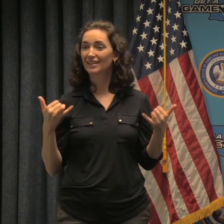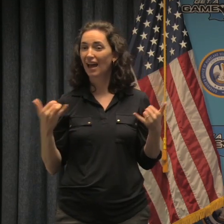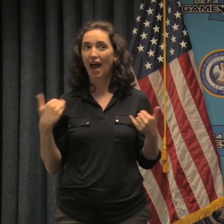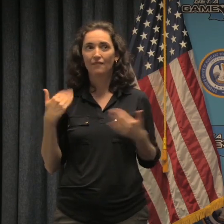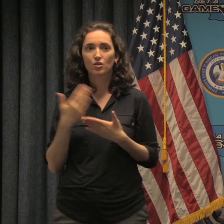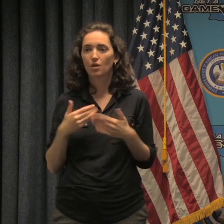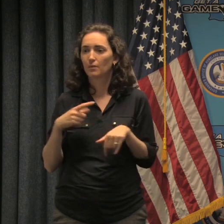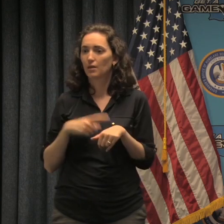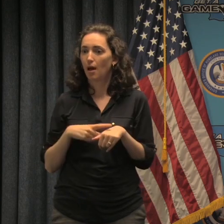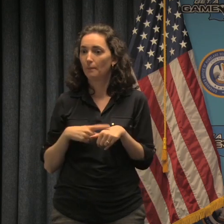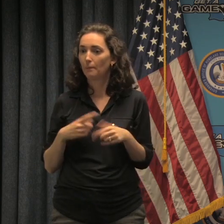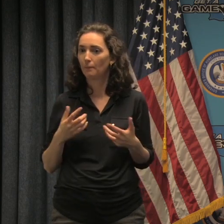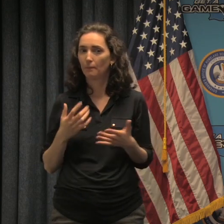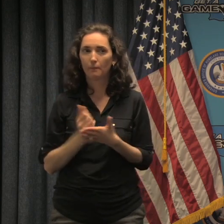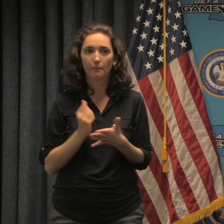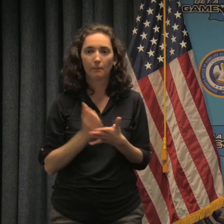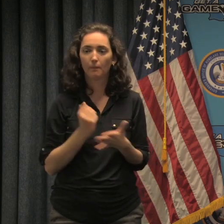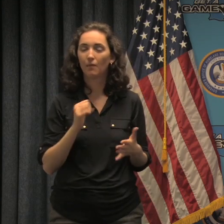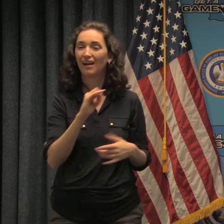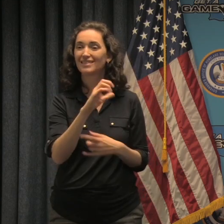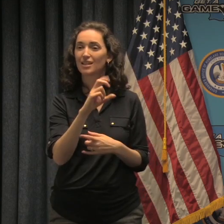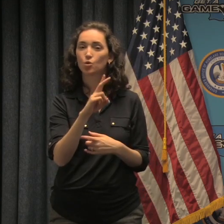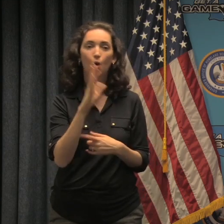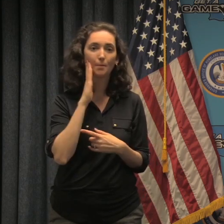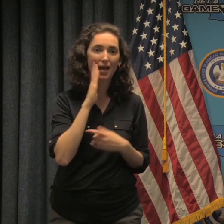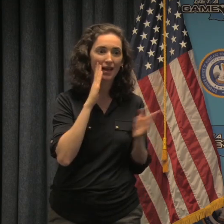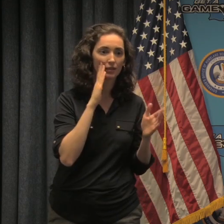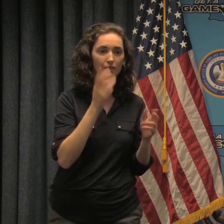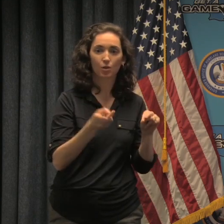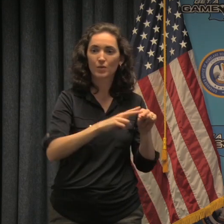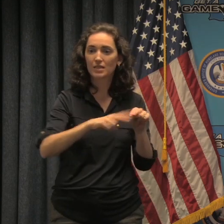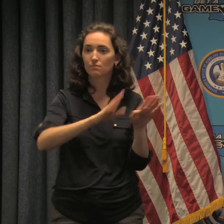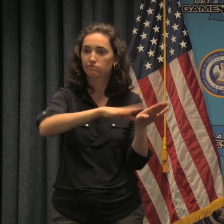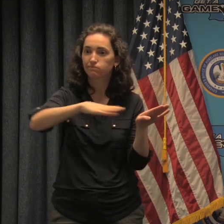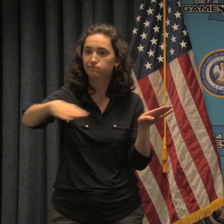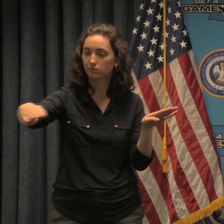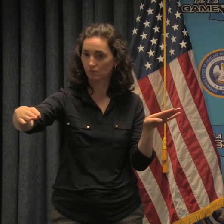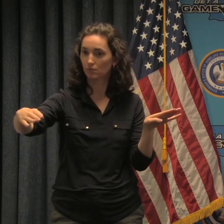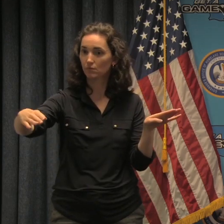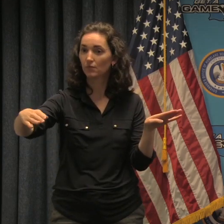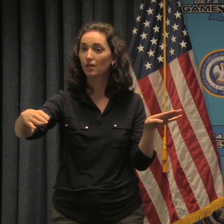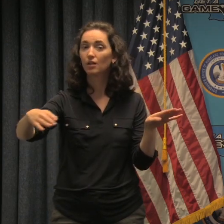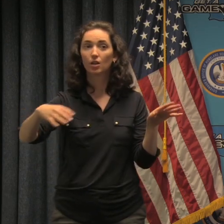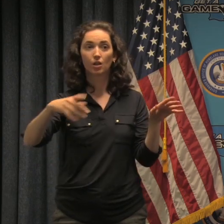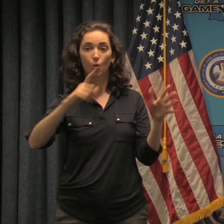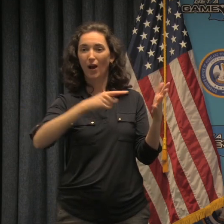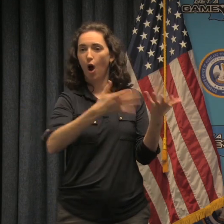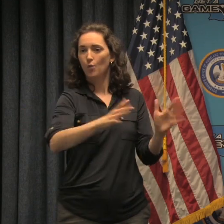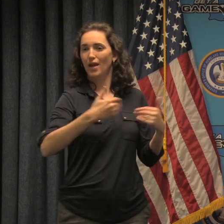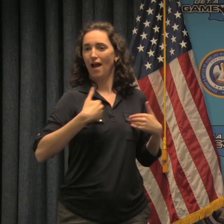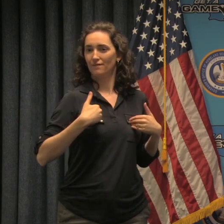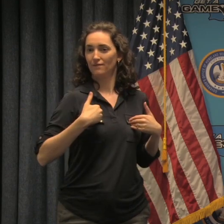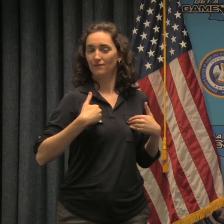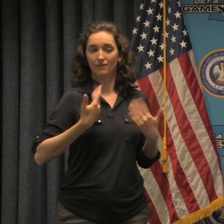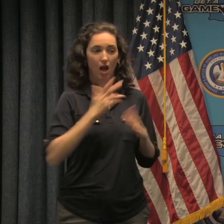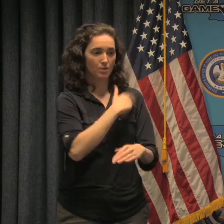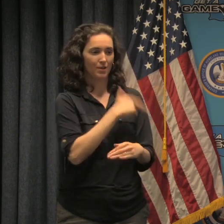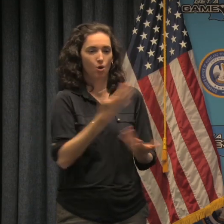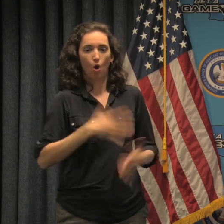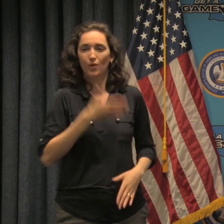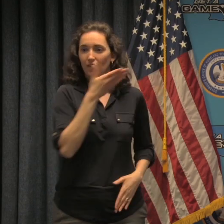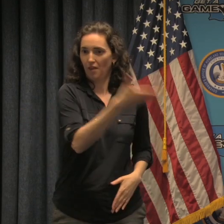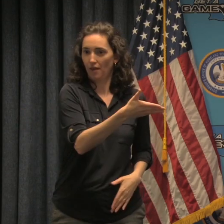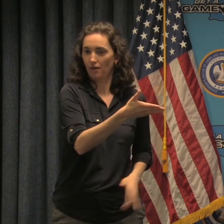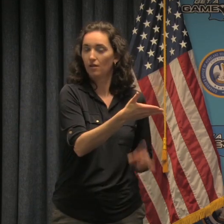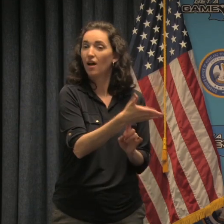had in order to expand our ICU beds as well on existing footprint, because that's the best setting to get this